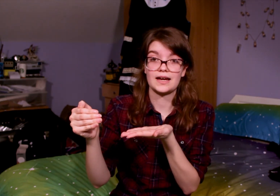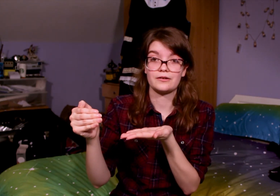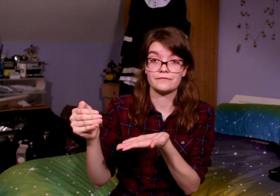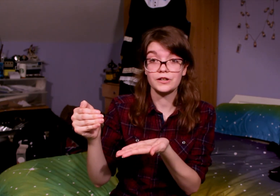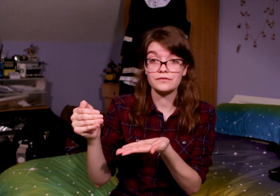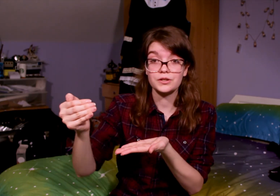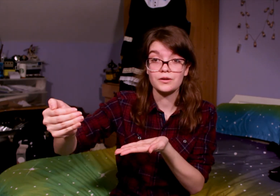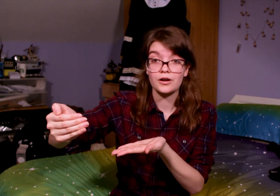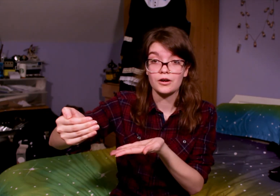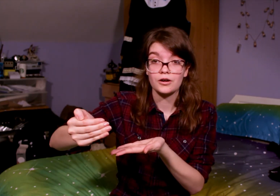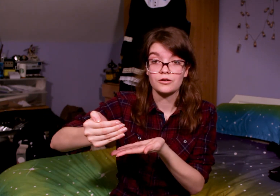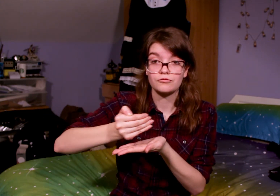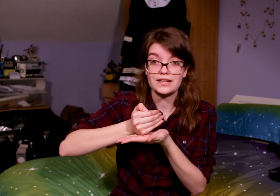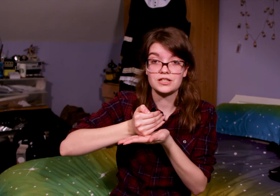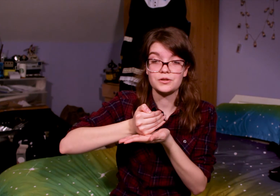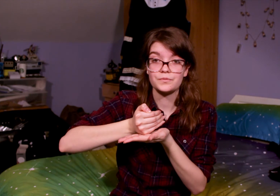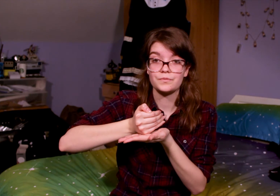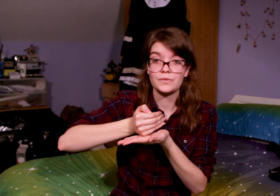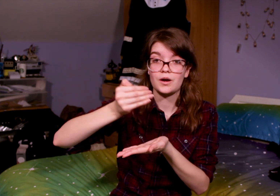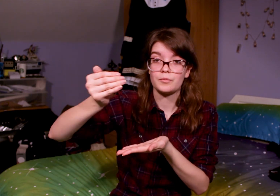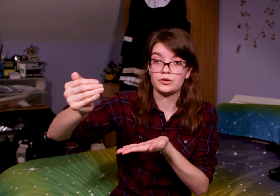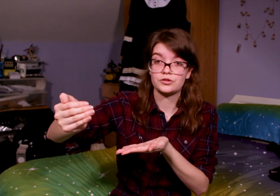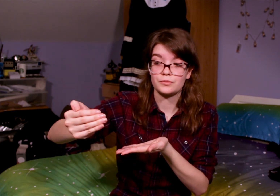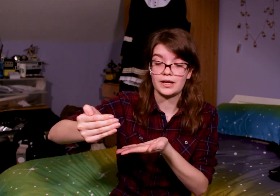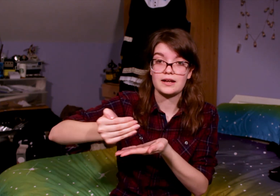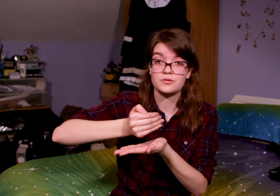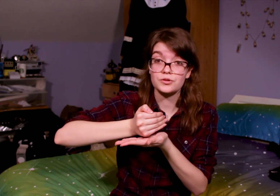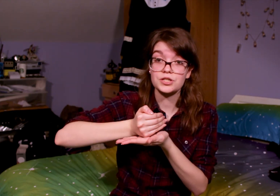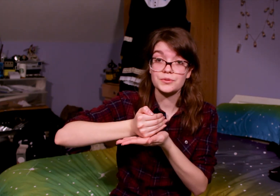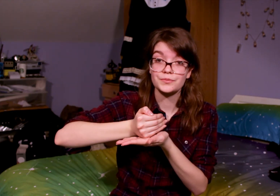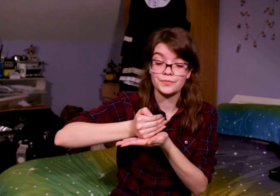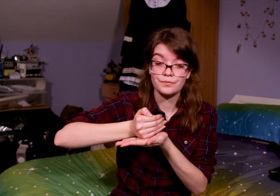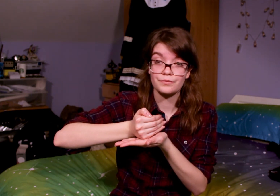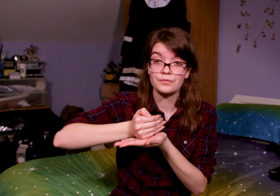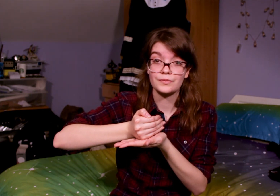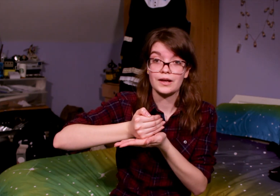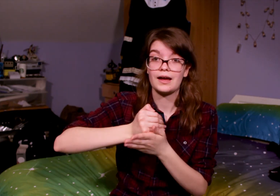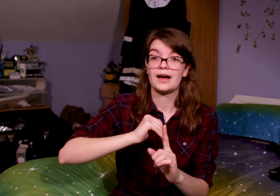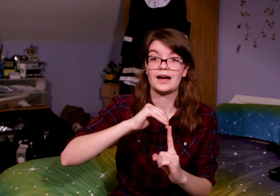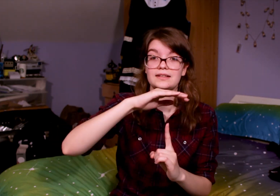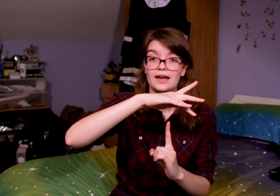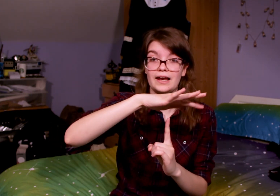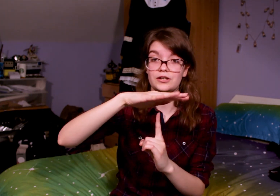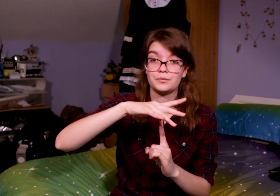out in front of you. Rescue. Pull your dominant hand towards you. And helicopter.